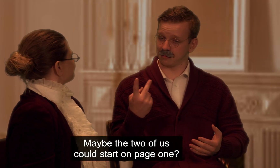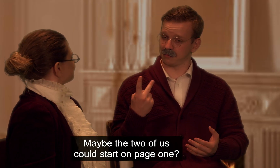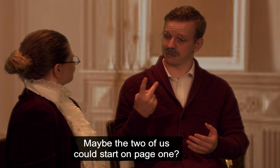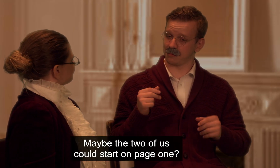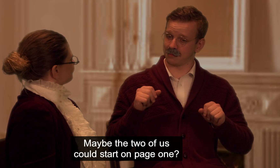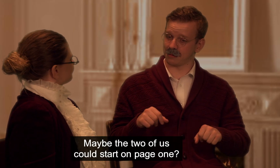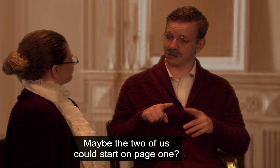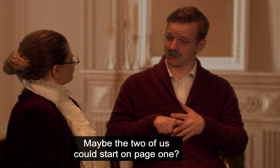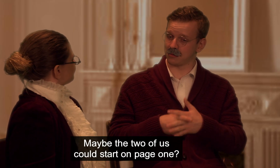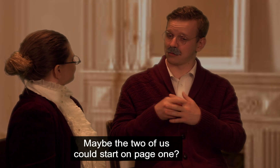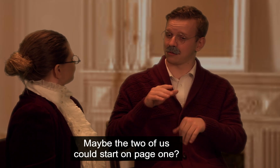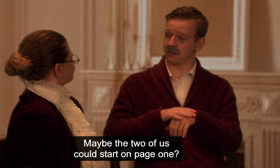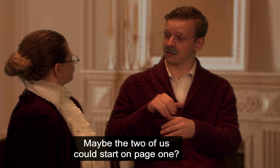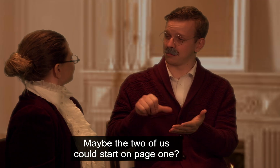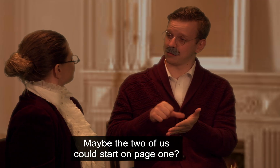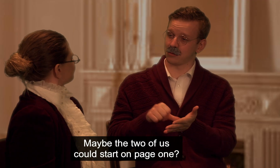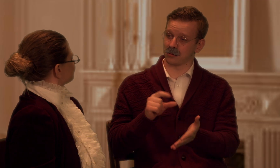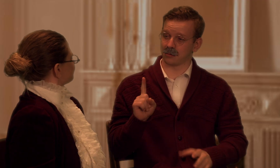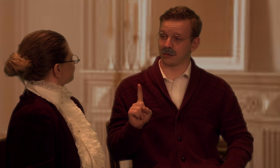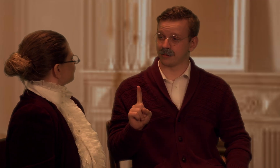Maybe the two of us could start on page 1?